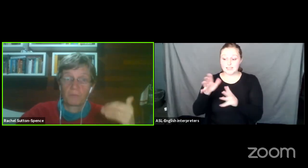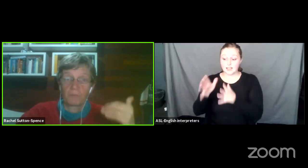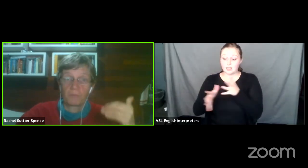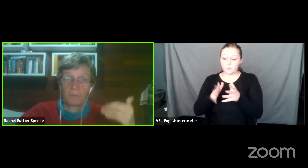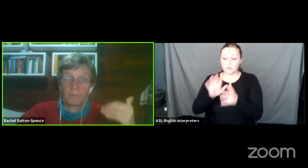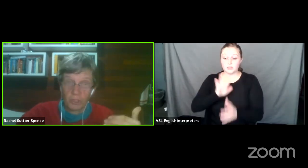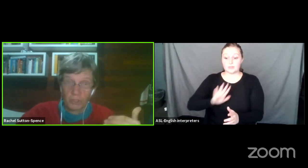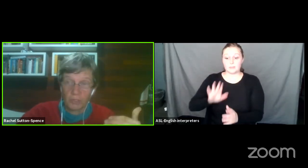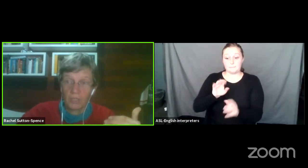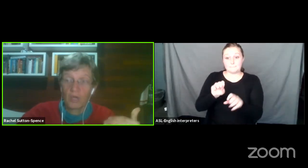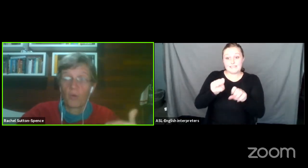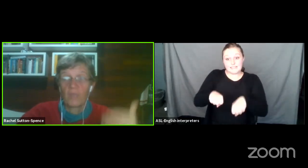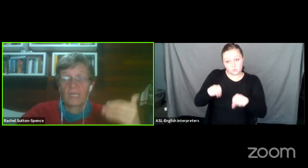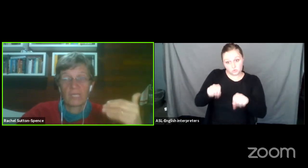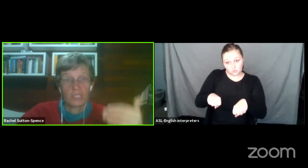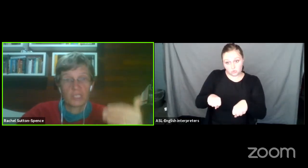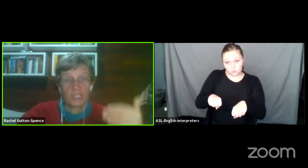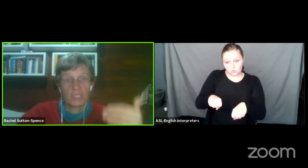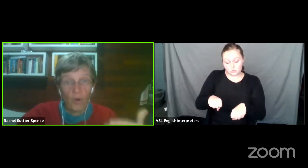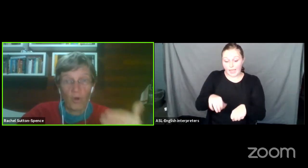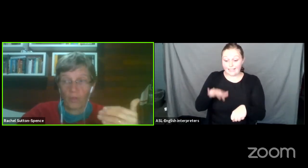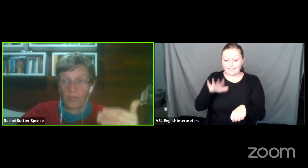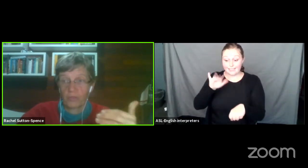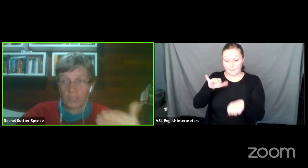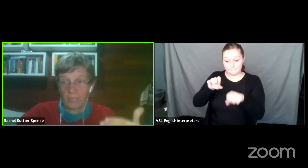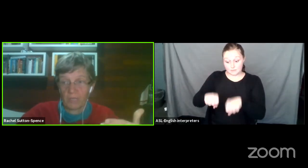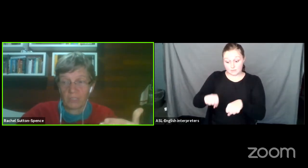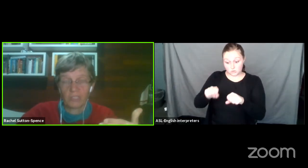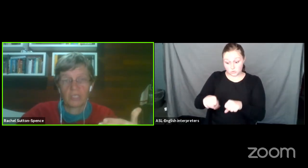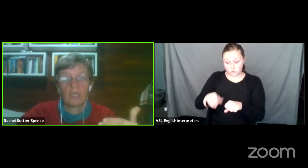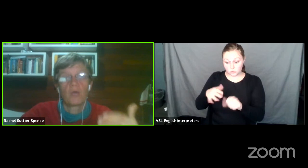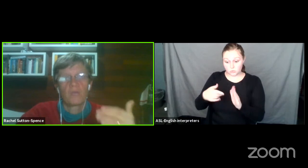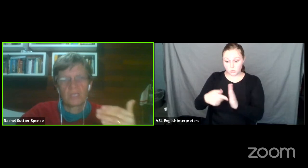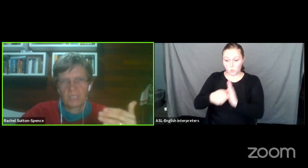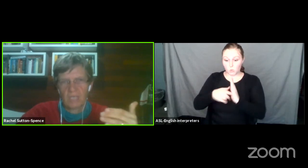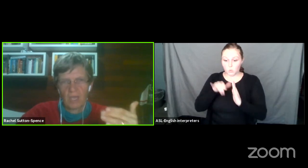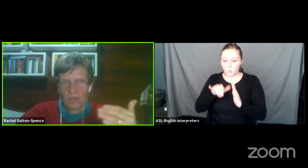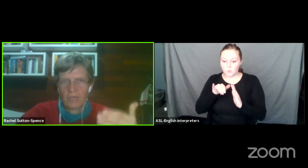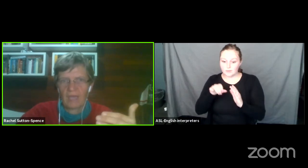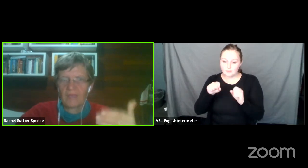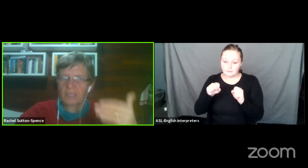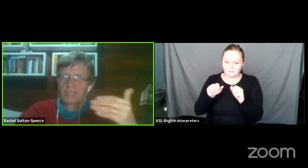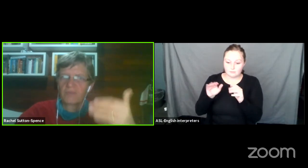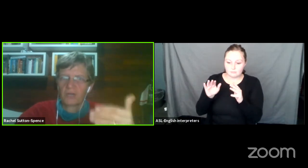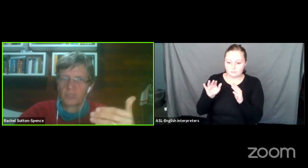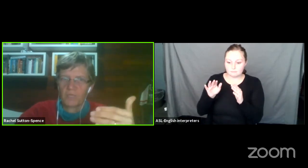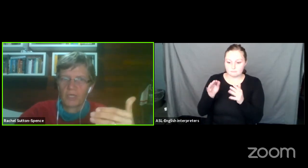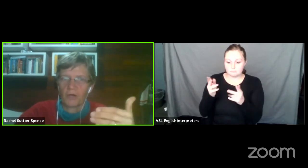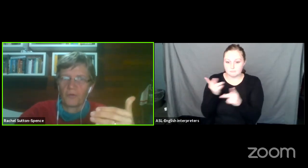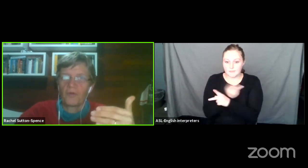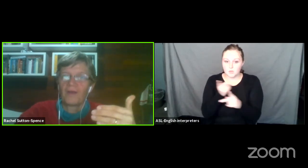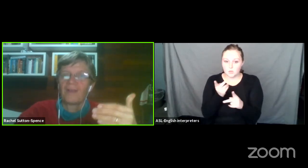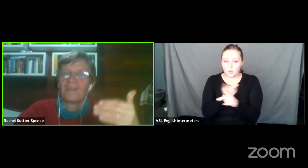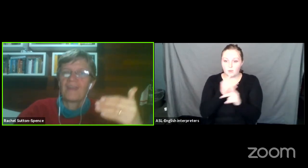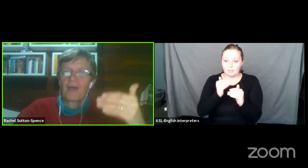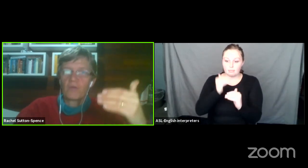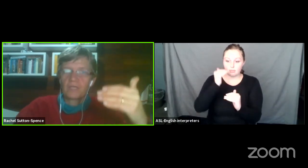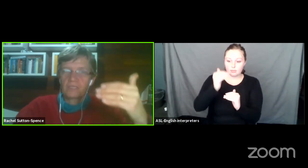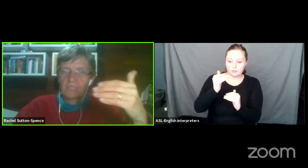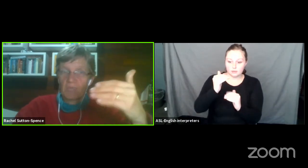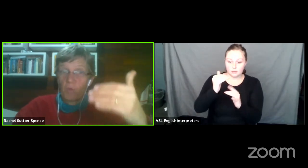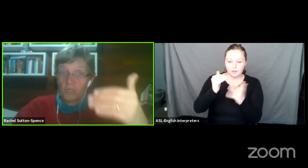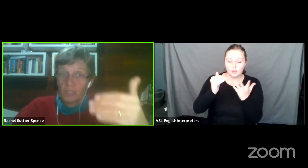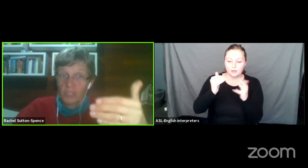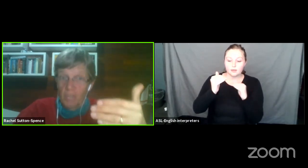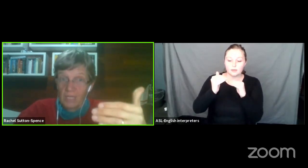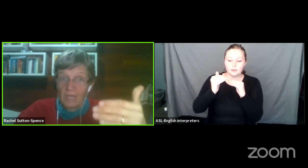us the potential, we can explore those limits. We can say, okay, that's as far as we go. Now we can